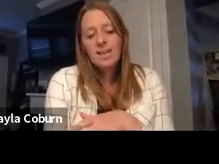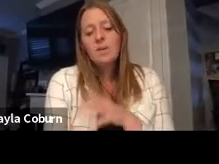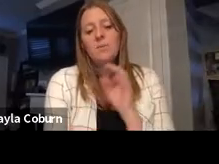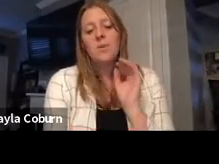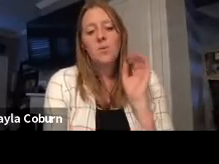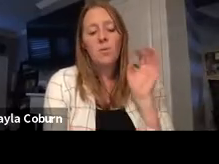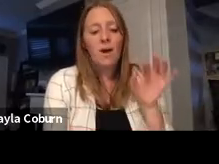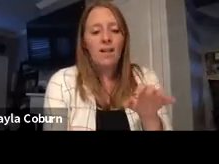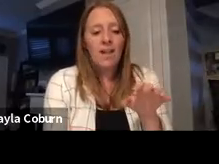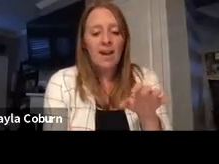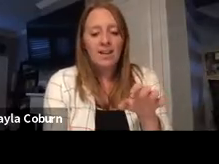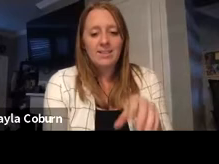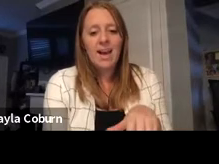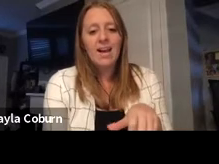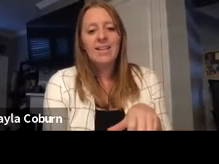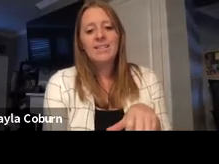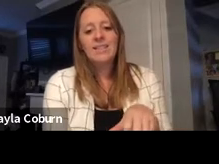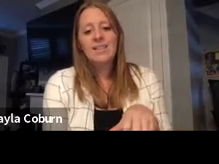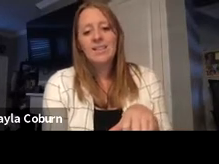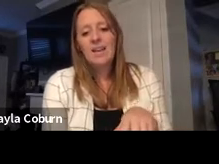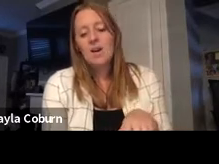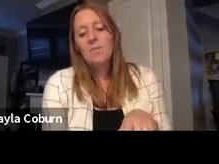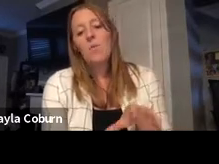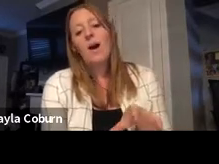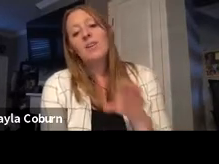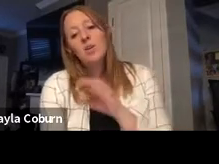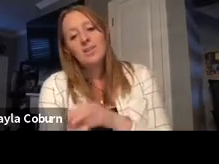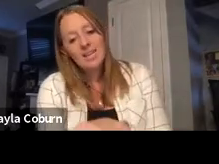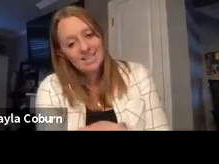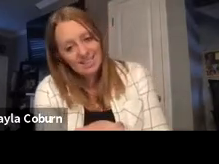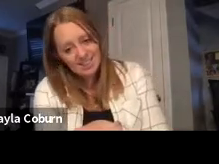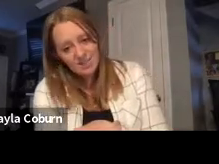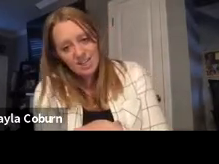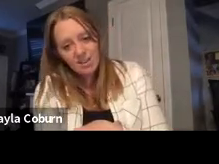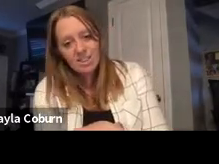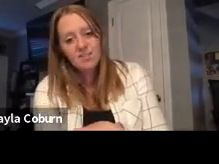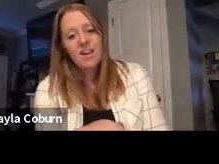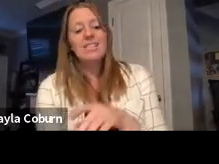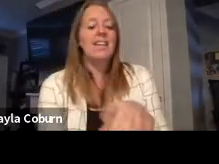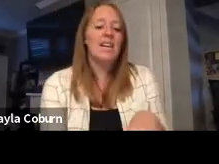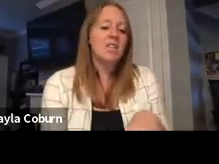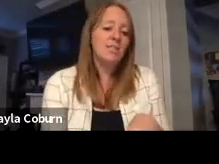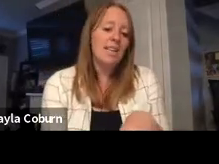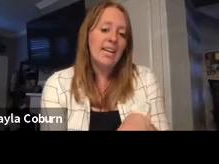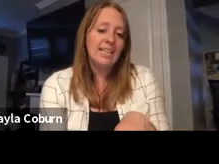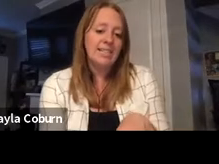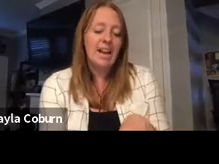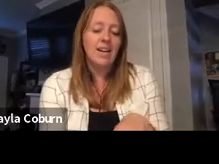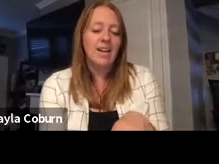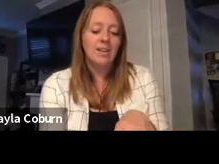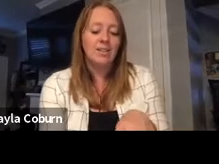to him while I signed, while using his assistive technology device and using